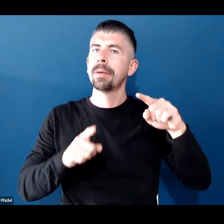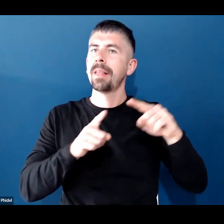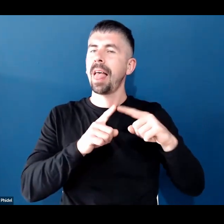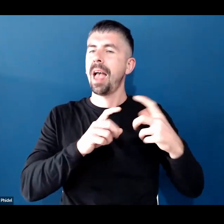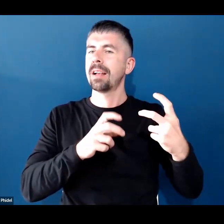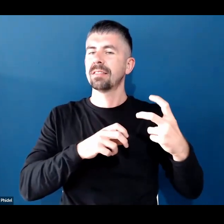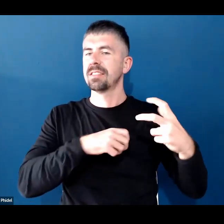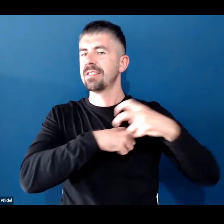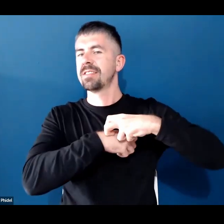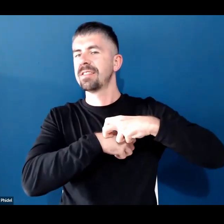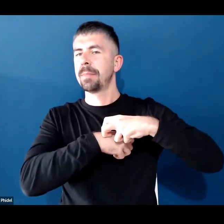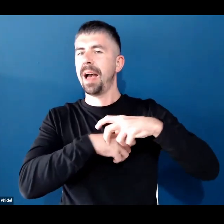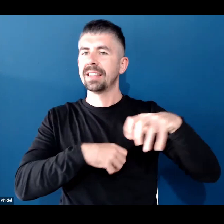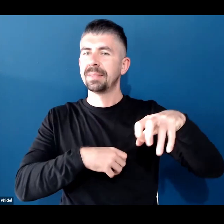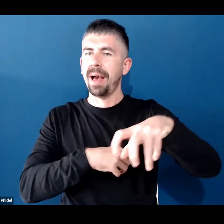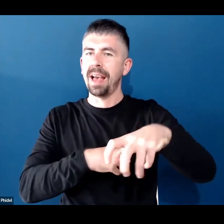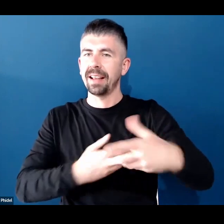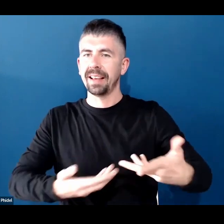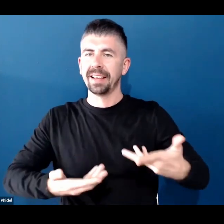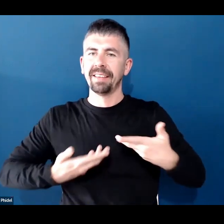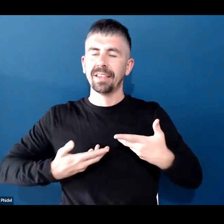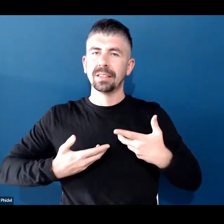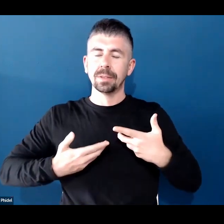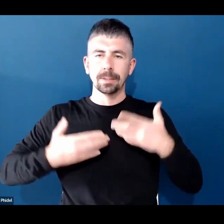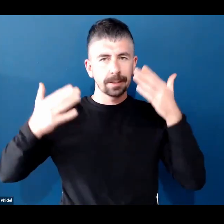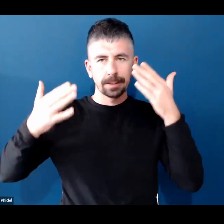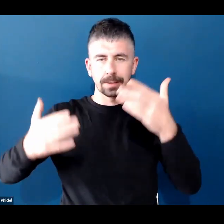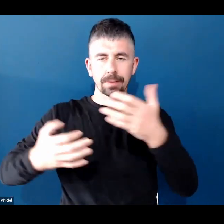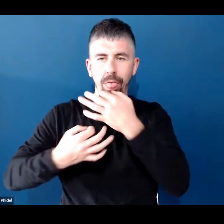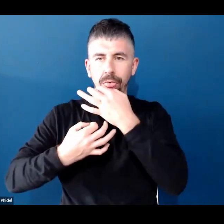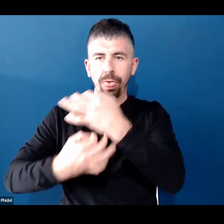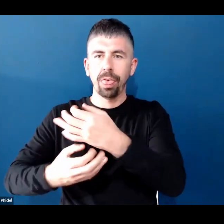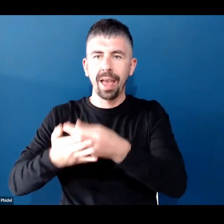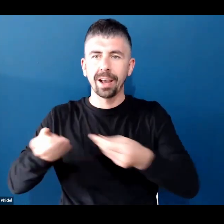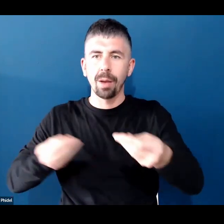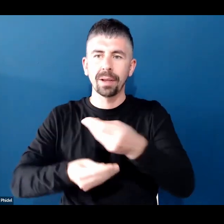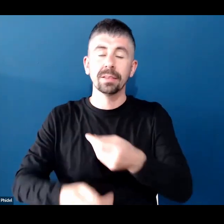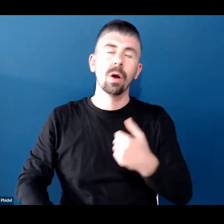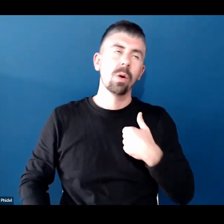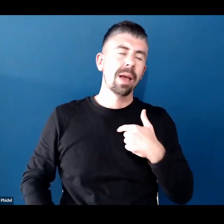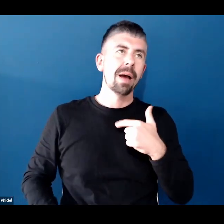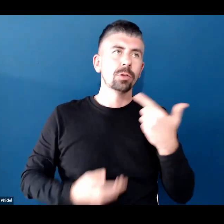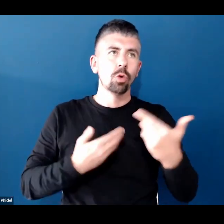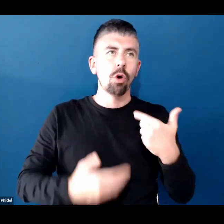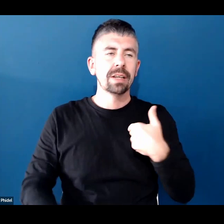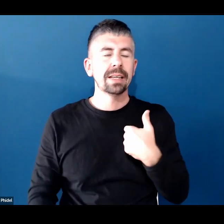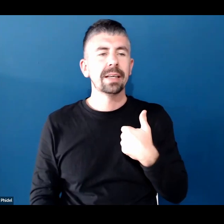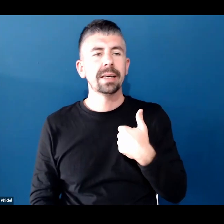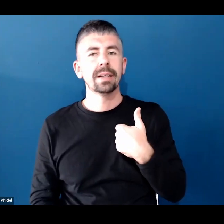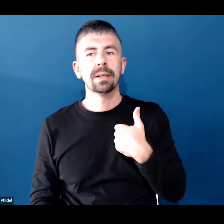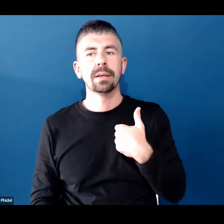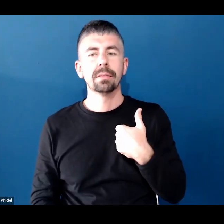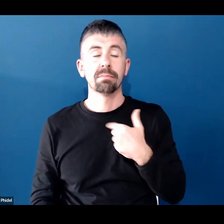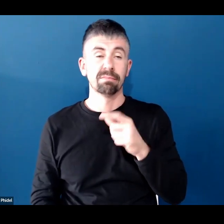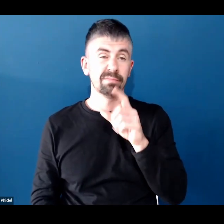spider, or choosing the red pill in the Matrix, where everything changes. My superhero story. It's quite